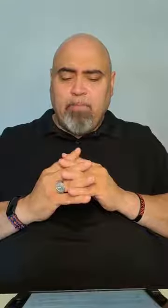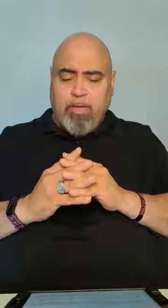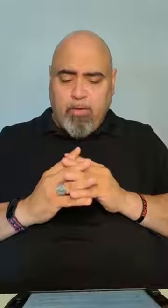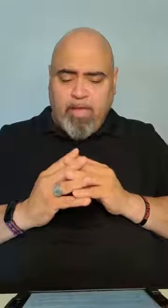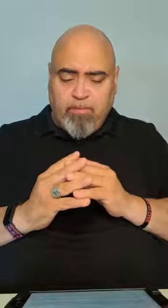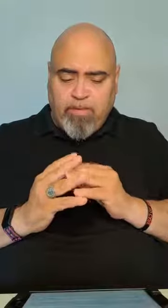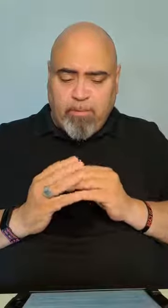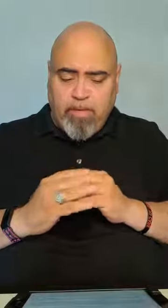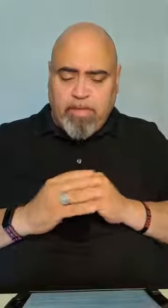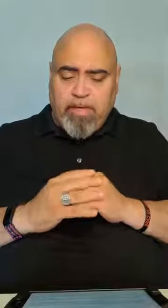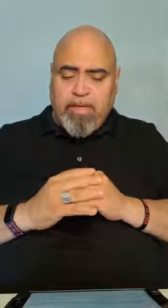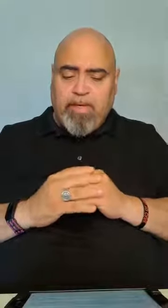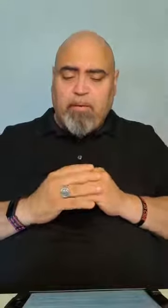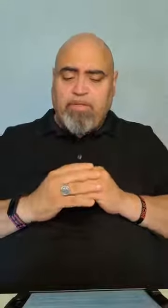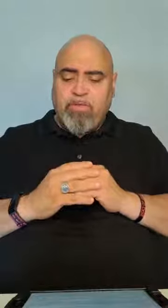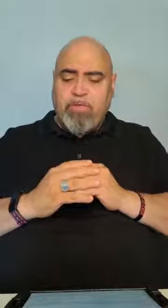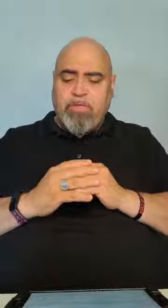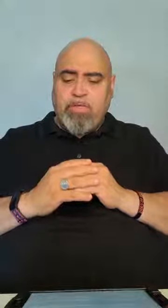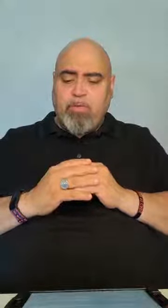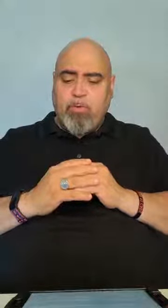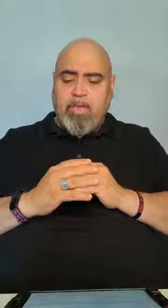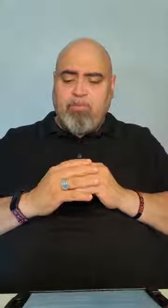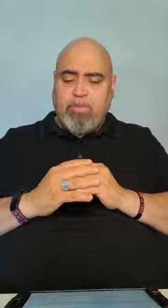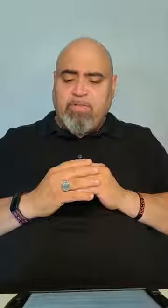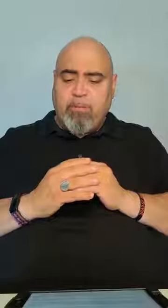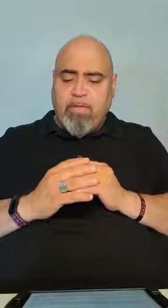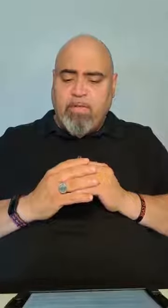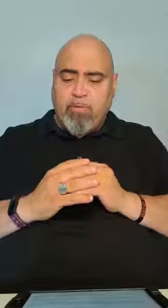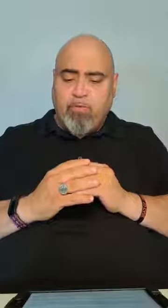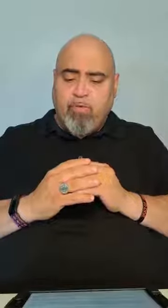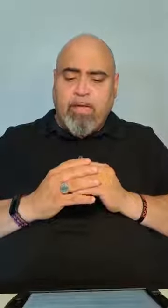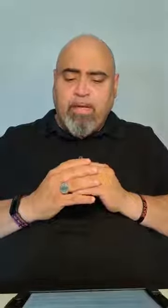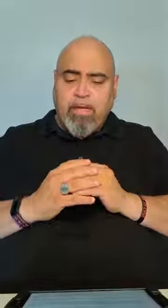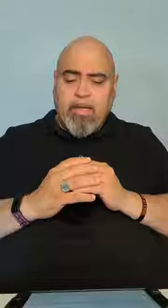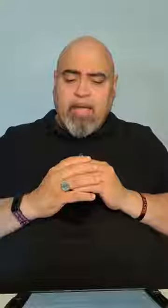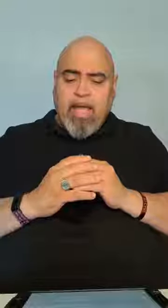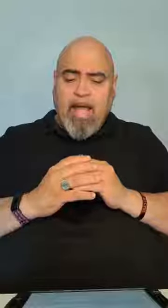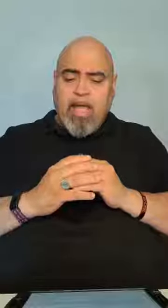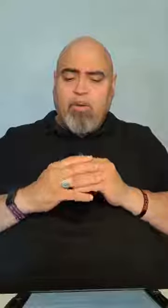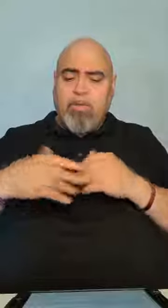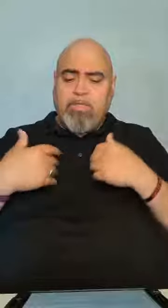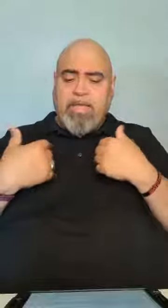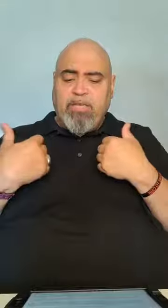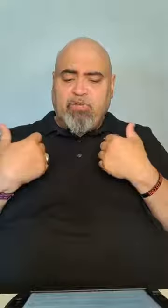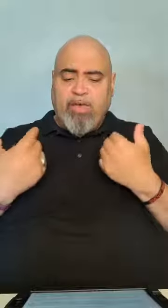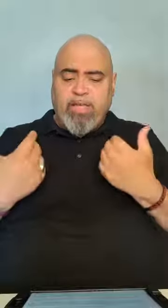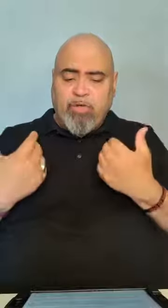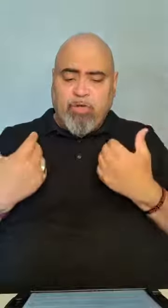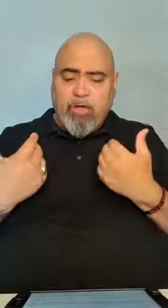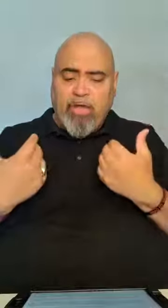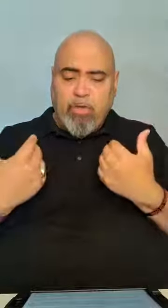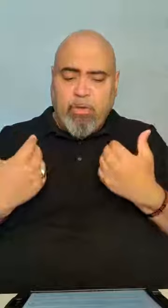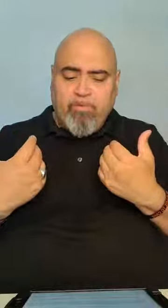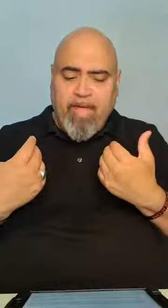and you gave me something to eat. I was thirsty and you gave me something to drink. I was a stranger and you invited